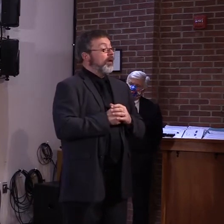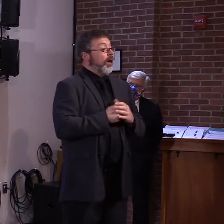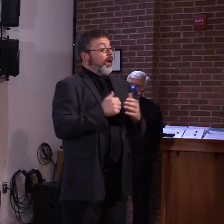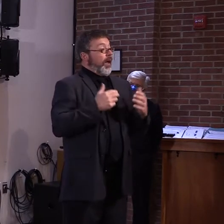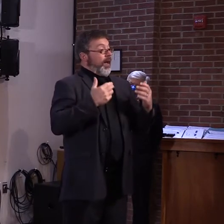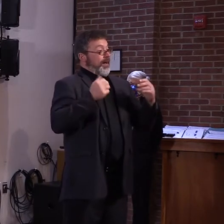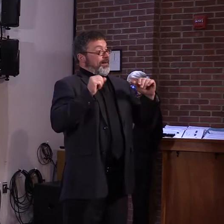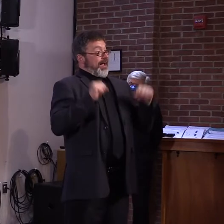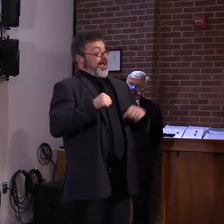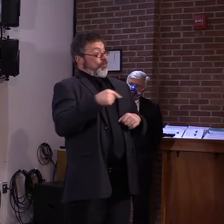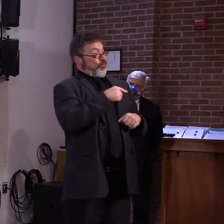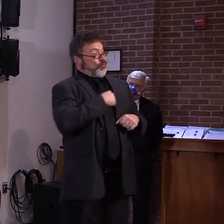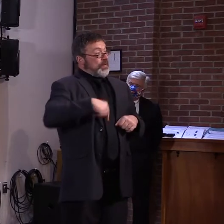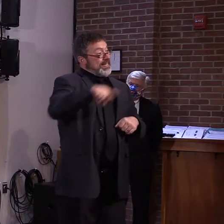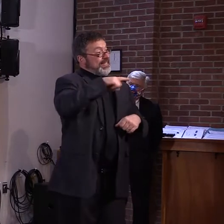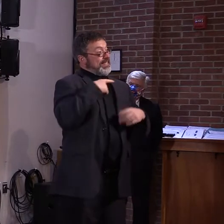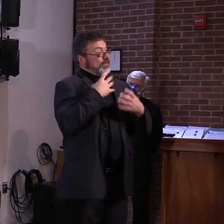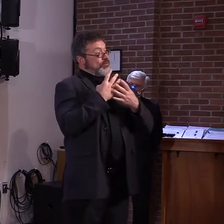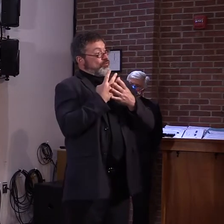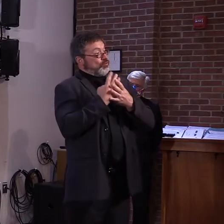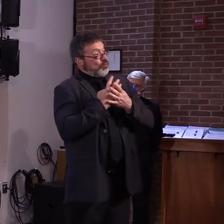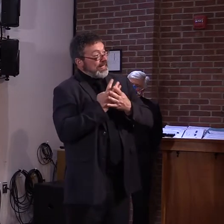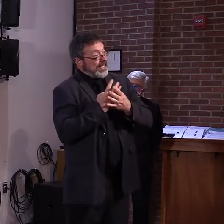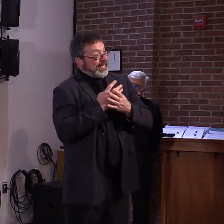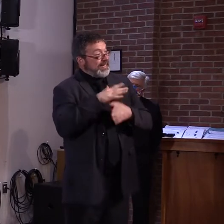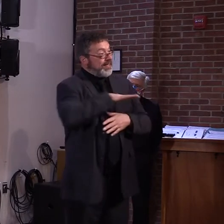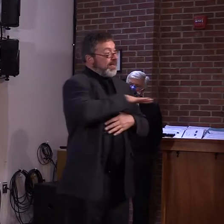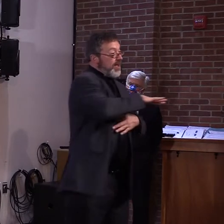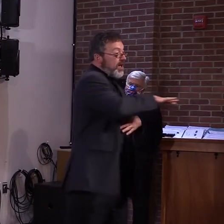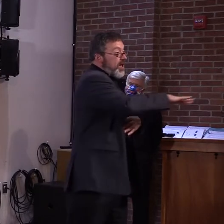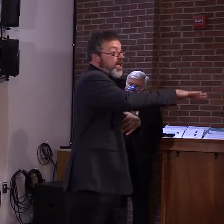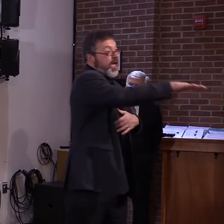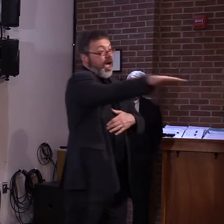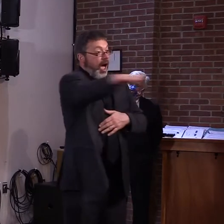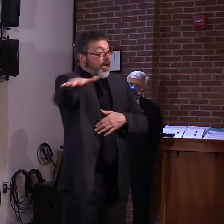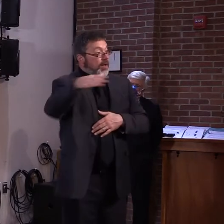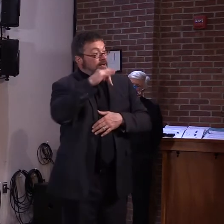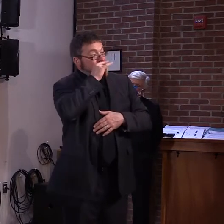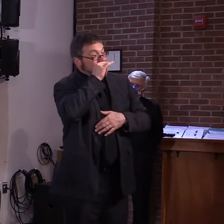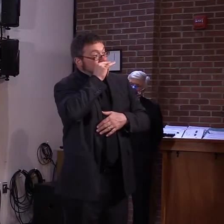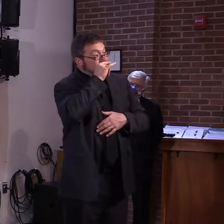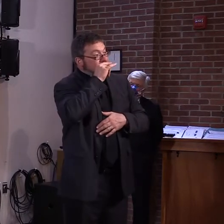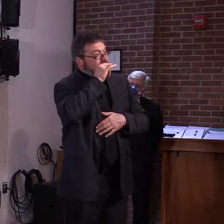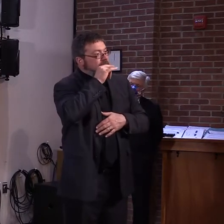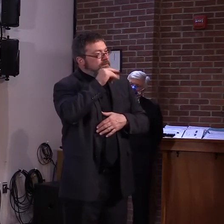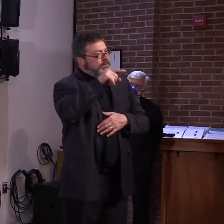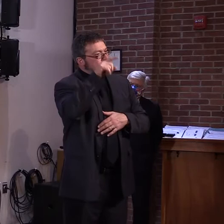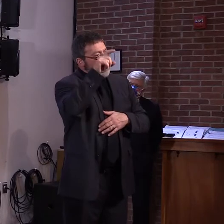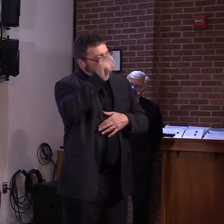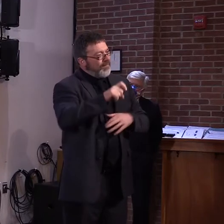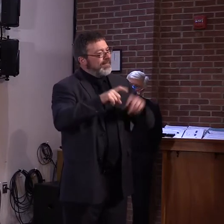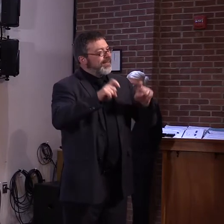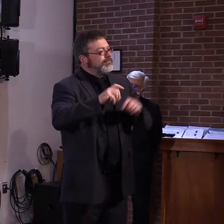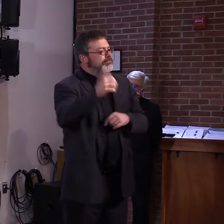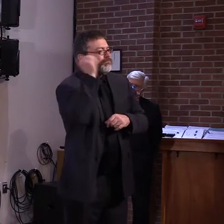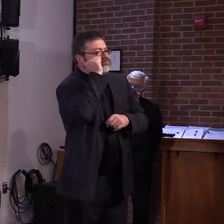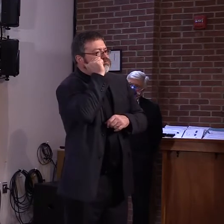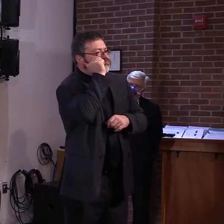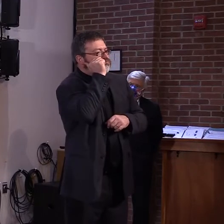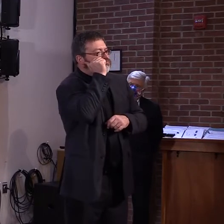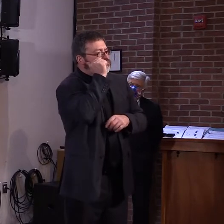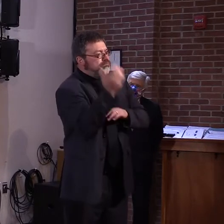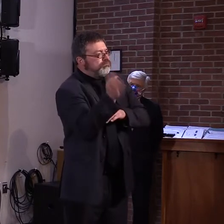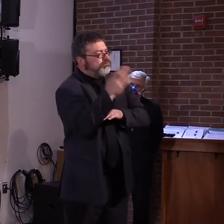give you information that you can act on, you have to set it up so that you're testing people repeatedly on a regular schedule over and